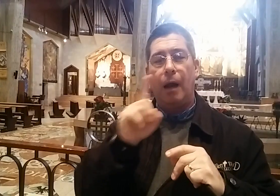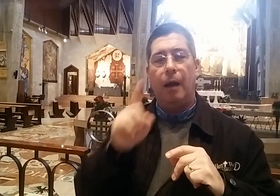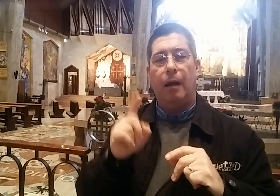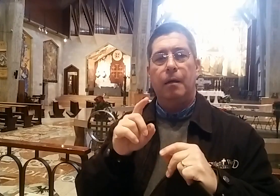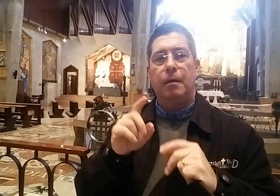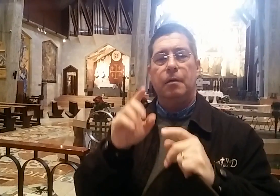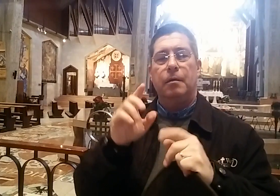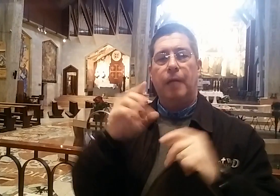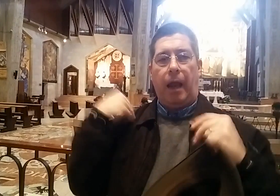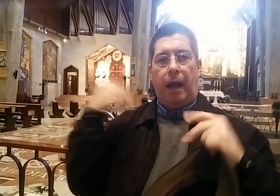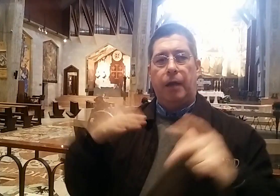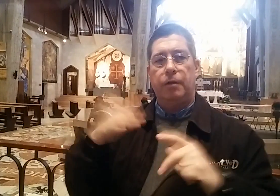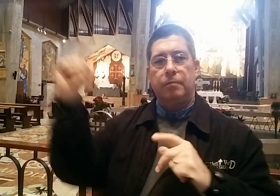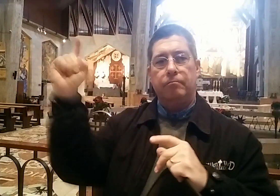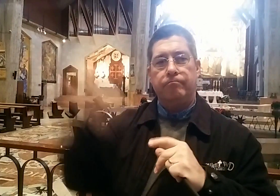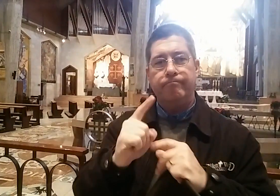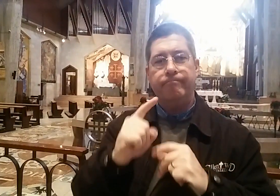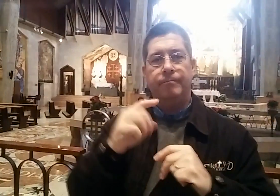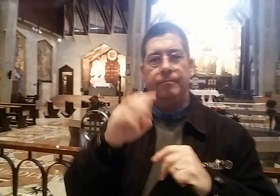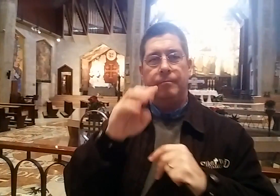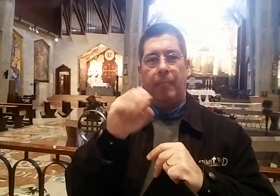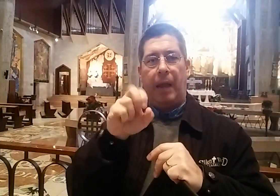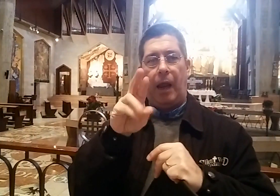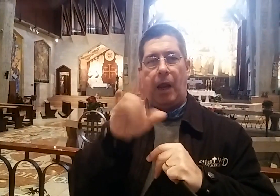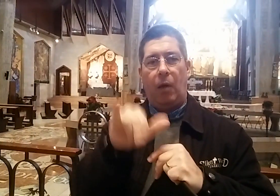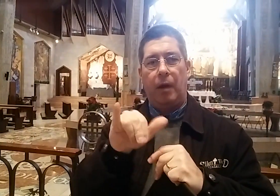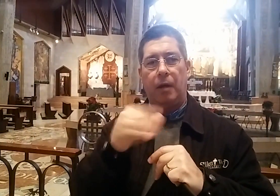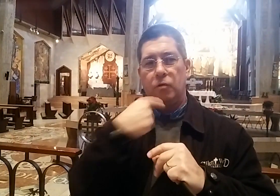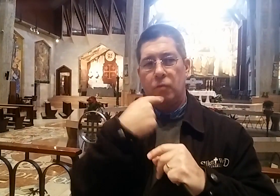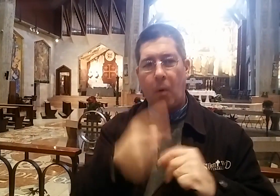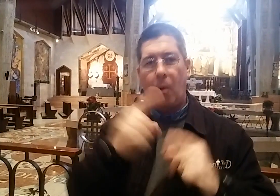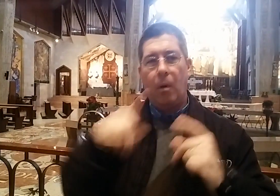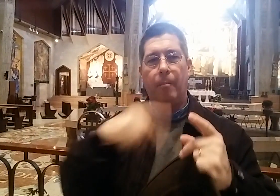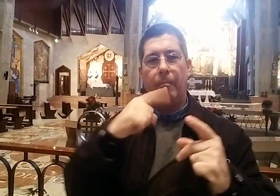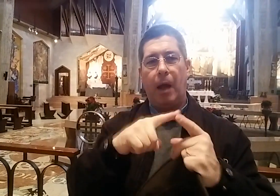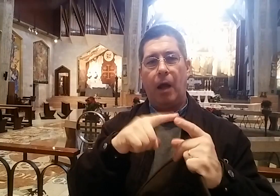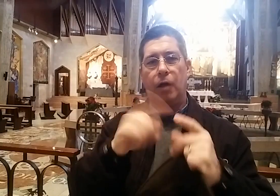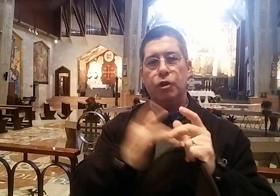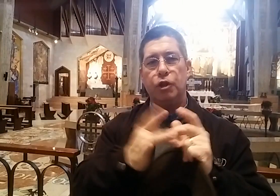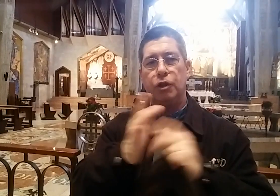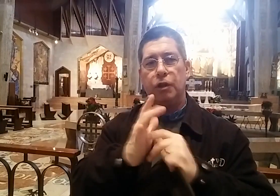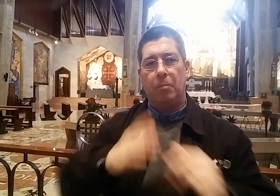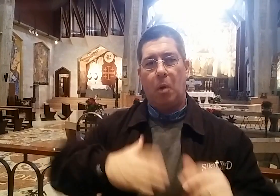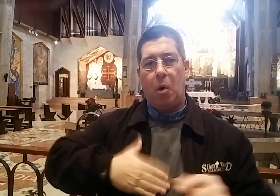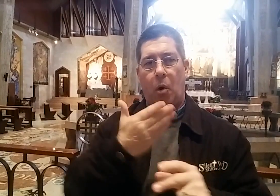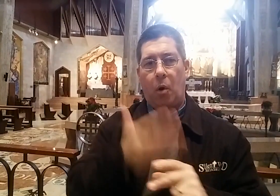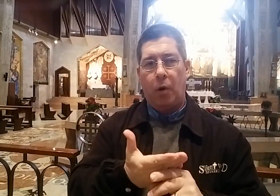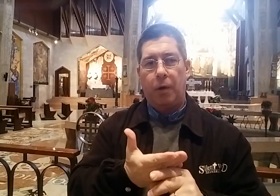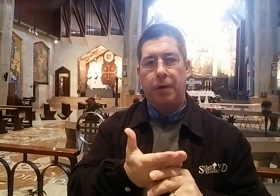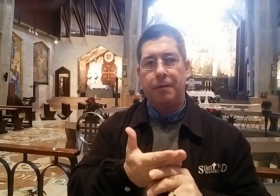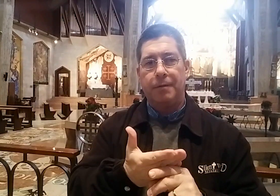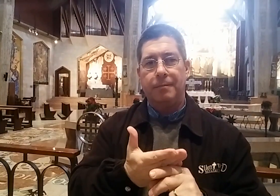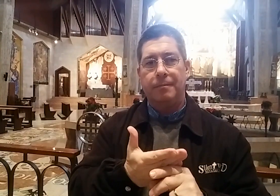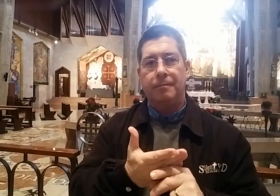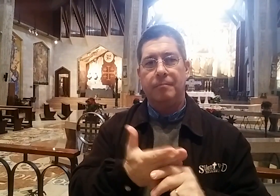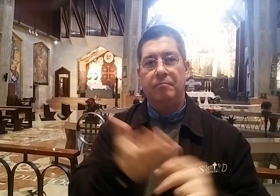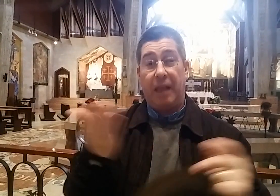where the angel came down, appeared to Mary, told her that Jesus would be born.